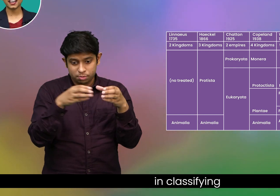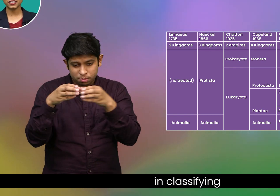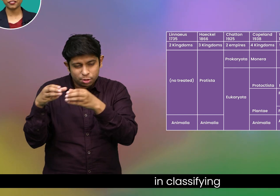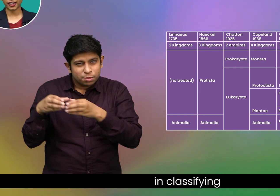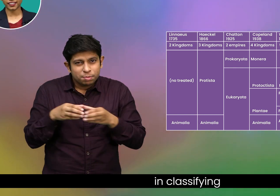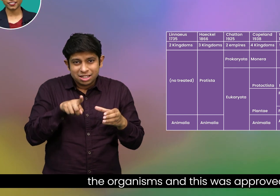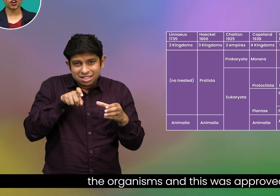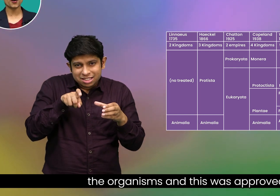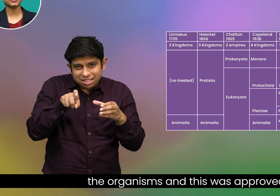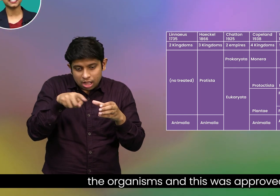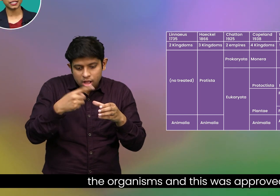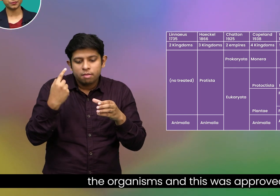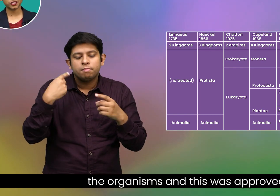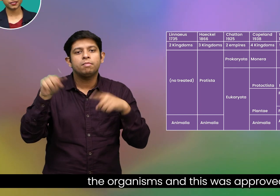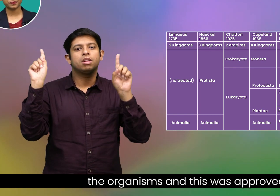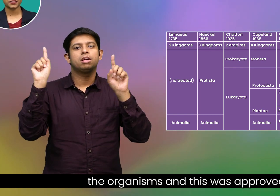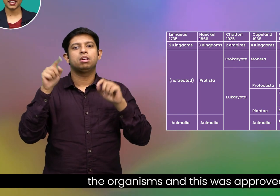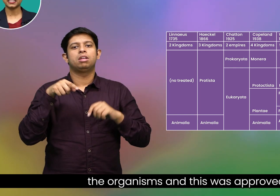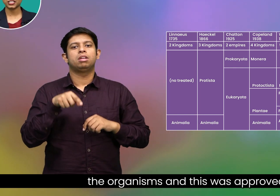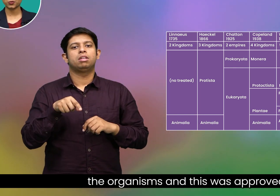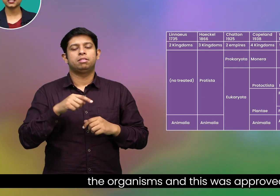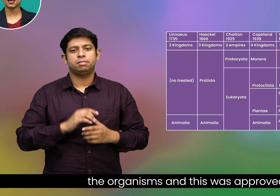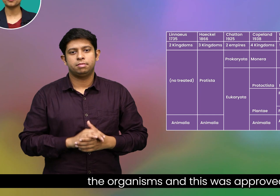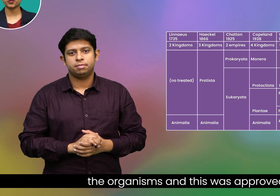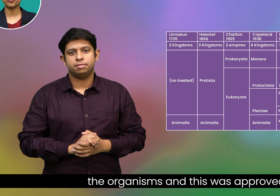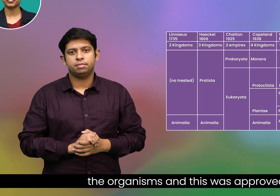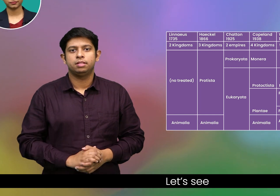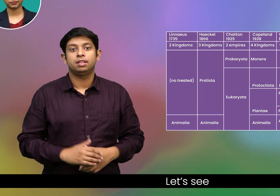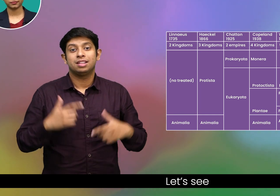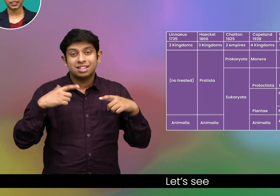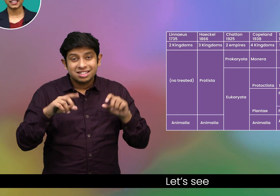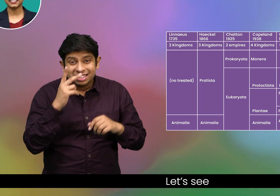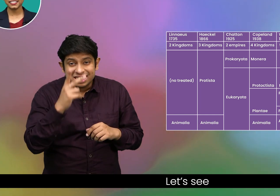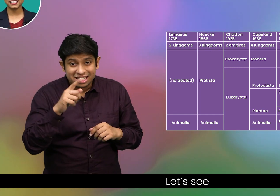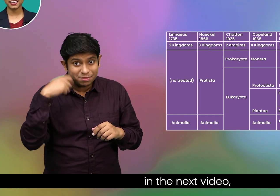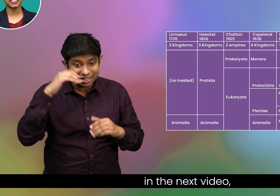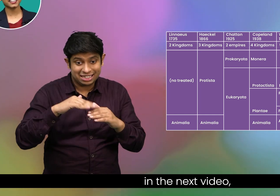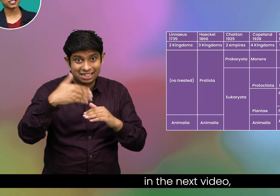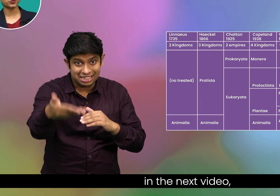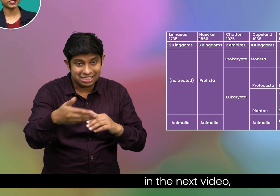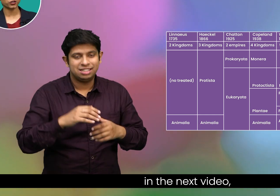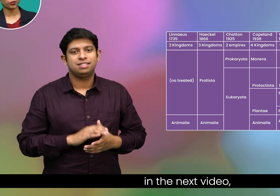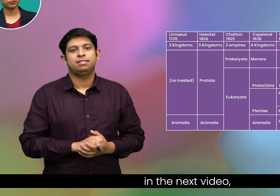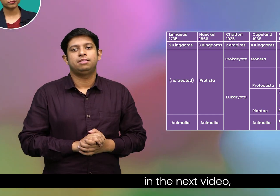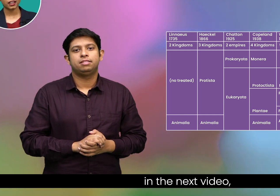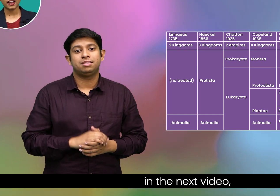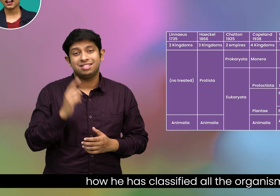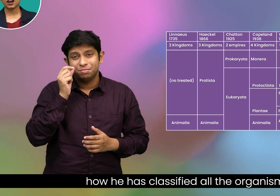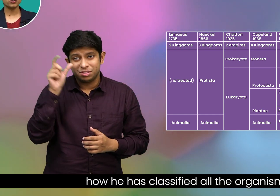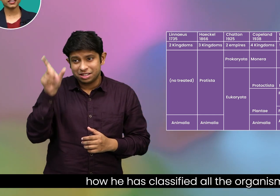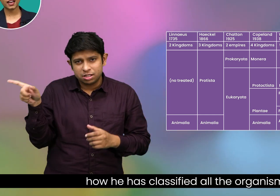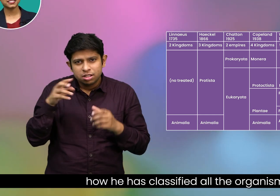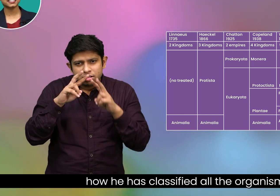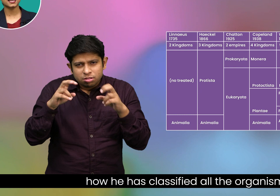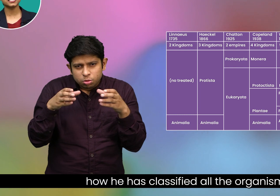in classifying the organisms, and this was approved. Let's see in the next video